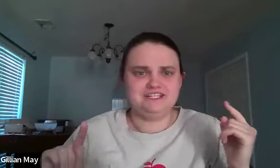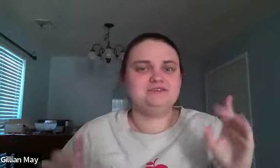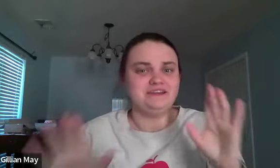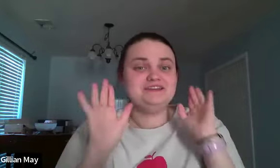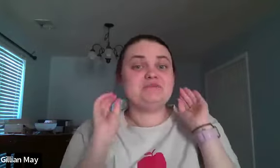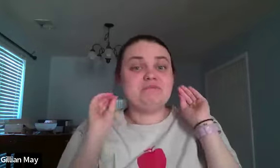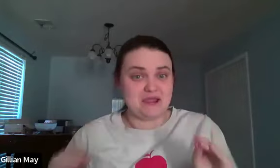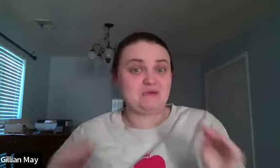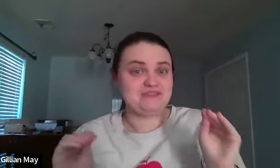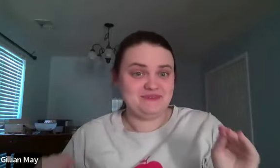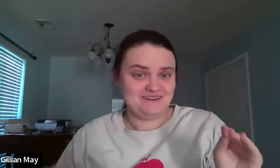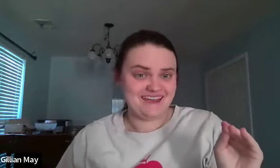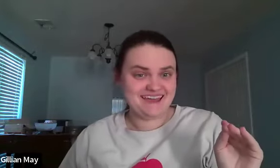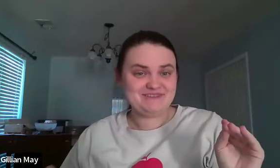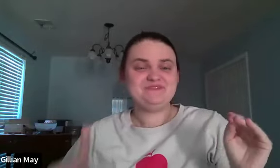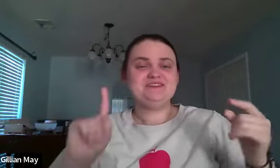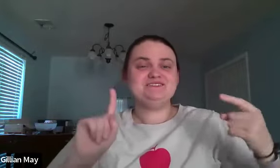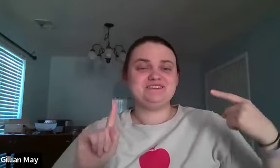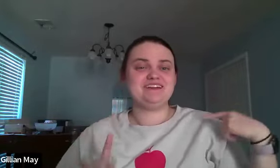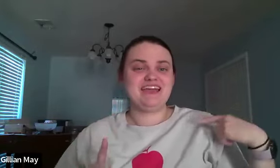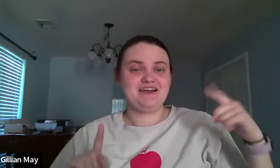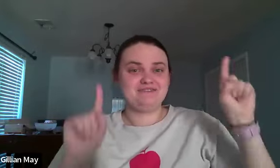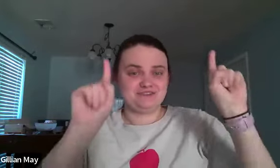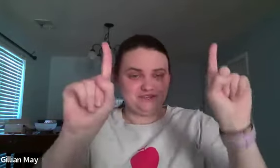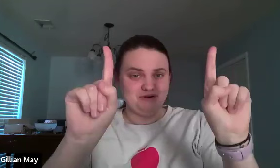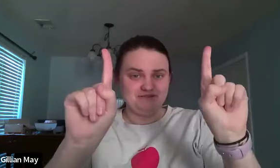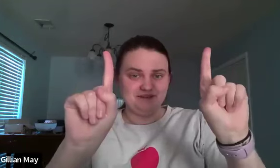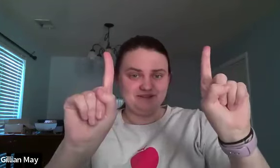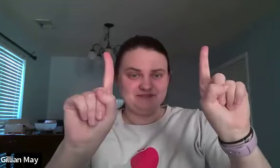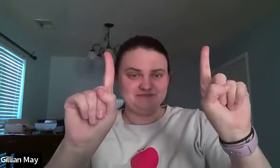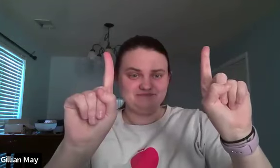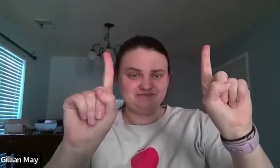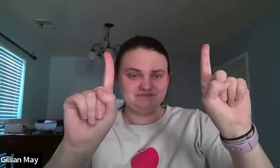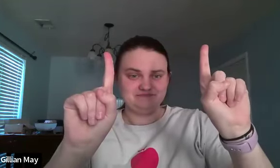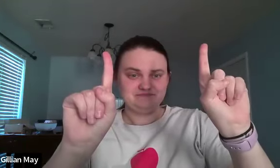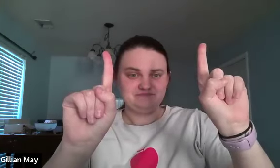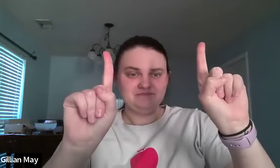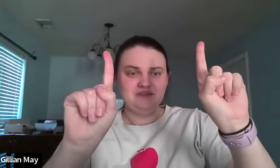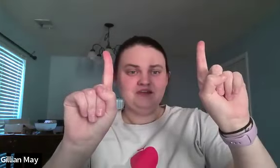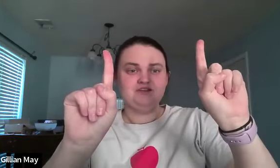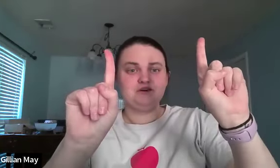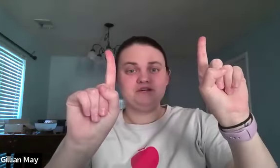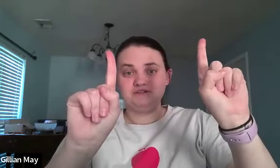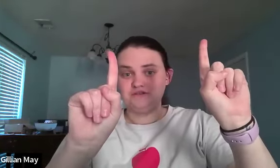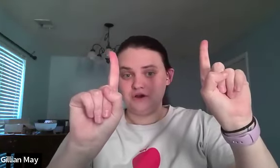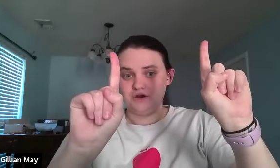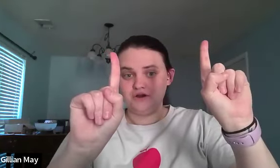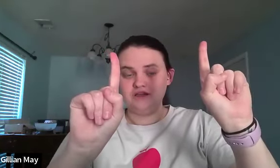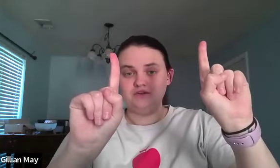she doing? So bear with me, okay? So you're going to have your 2 pointer fingers. You're going to turn